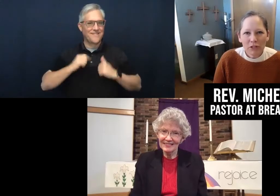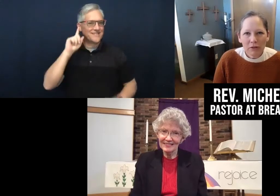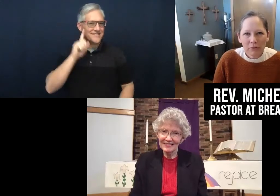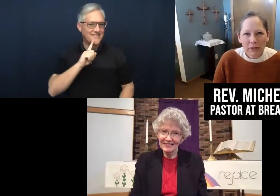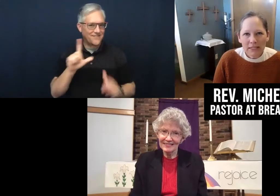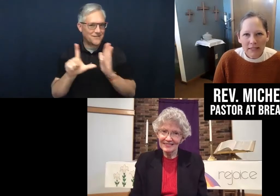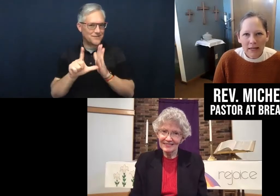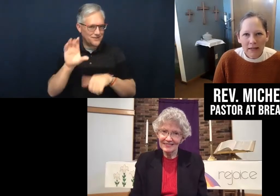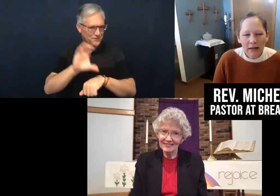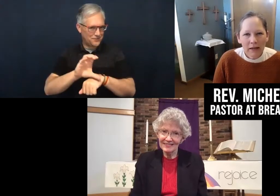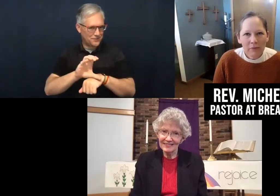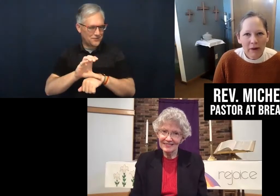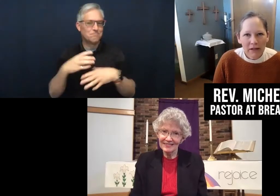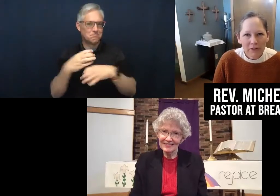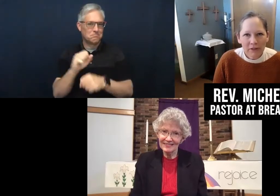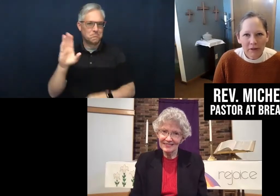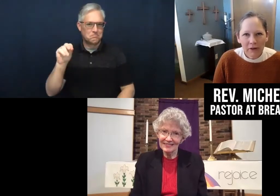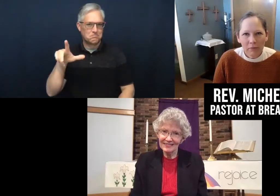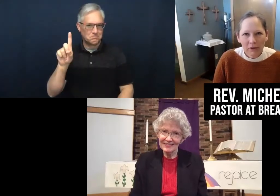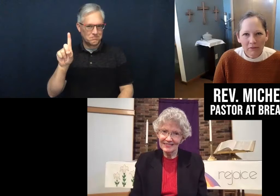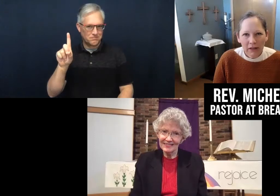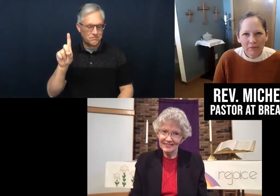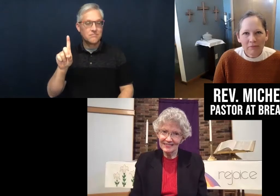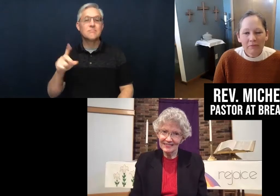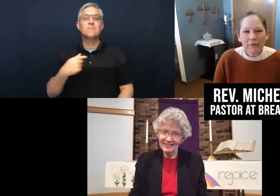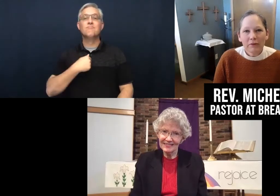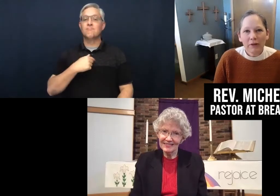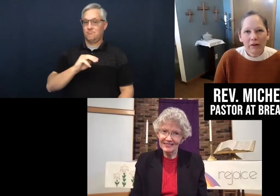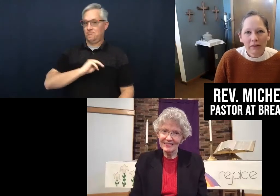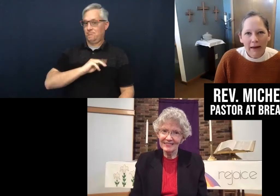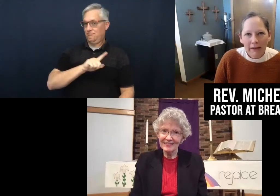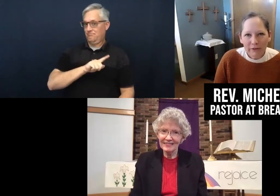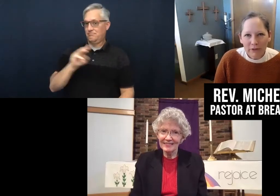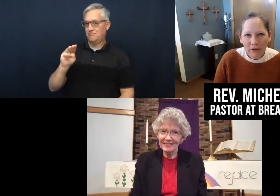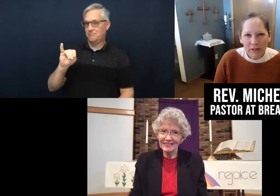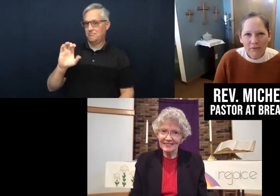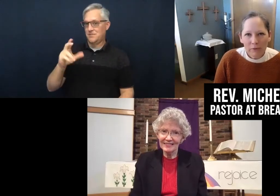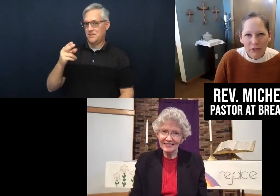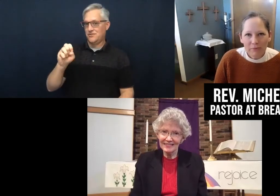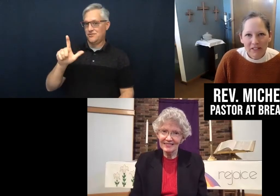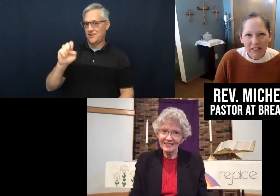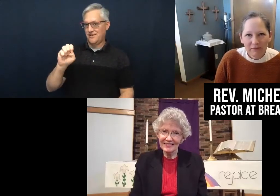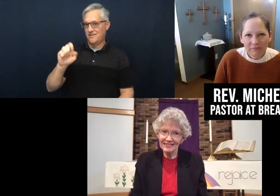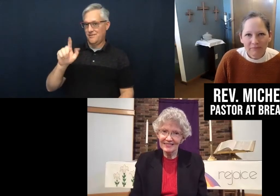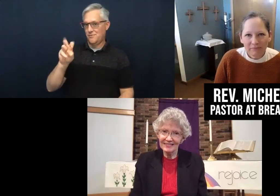Michelle Lewis and I am the pastor here at Bread of Life. We are glad you could join us for worship today.